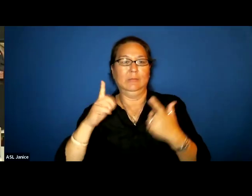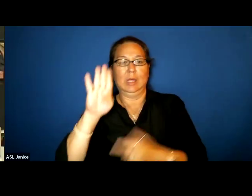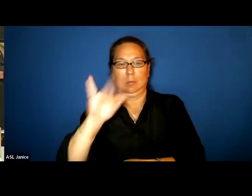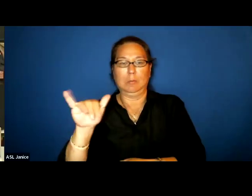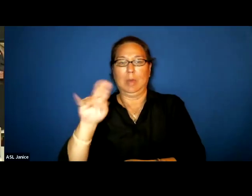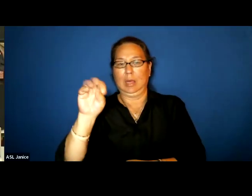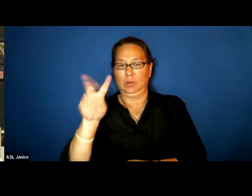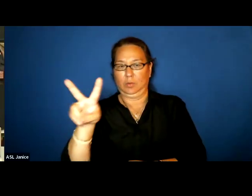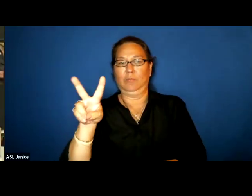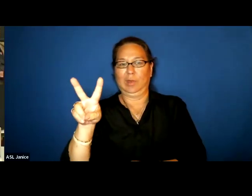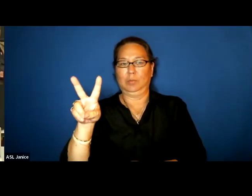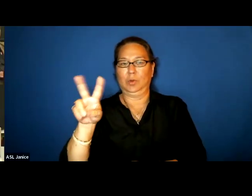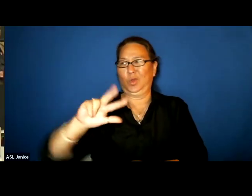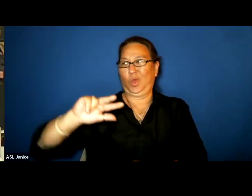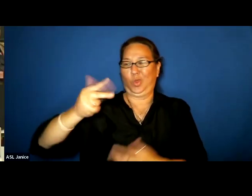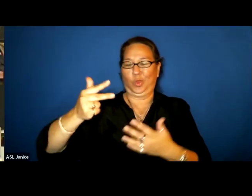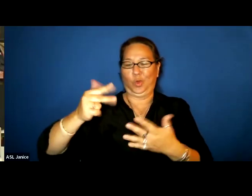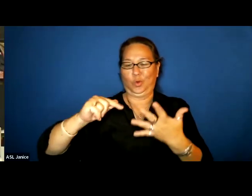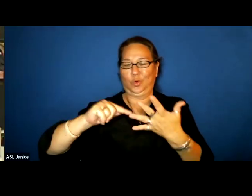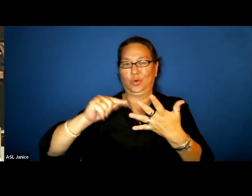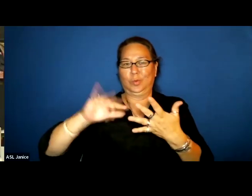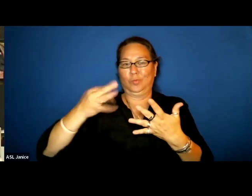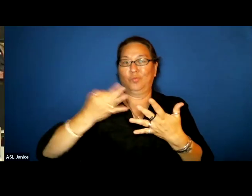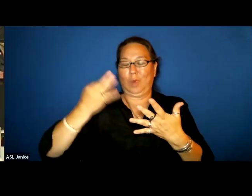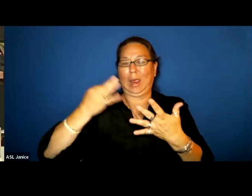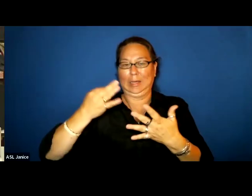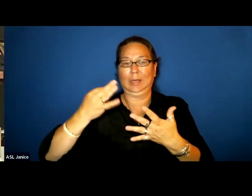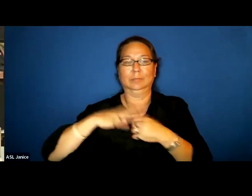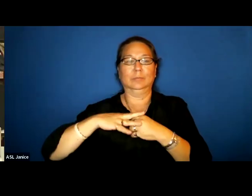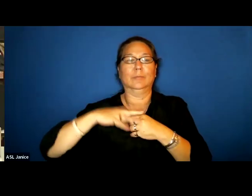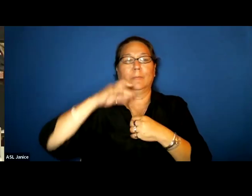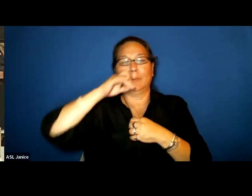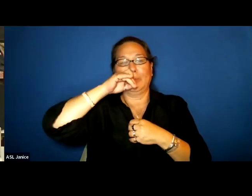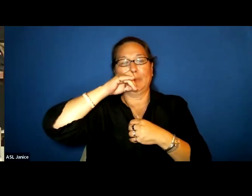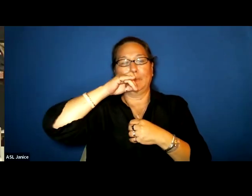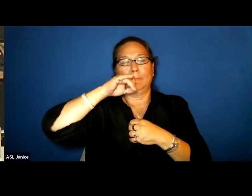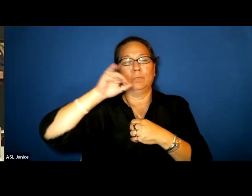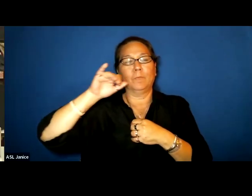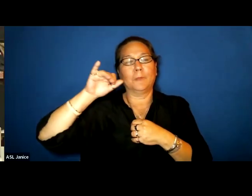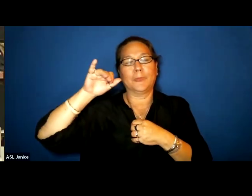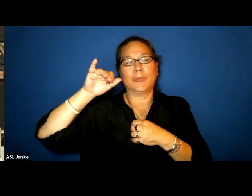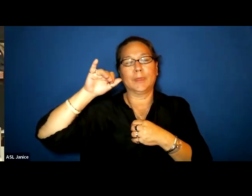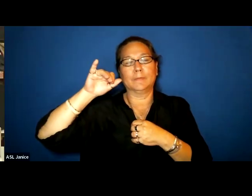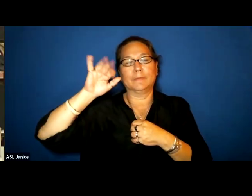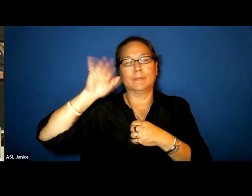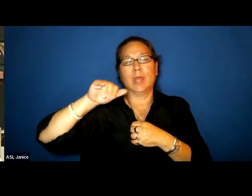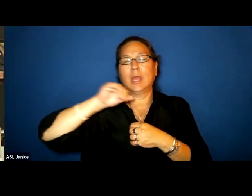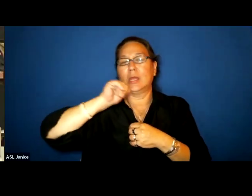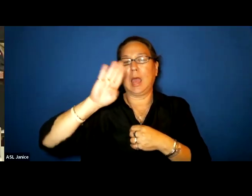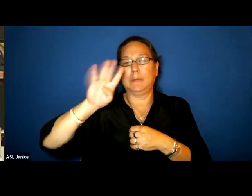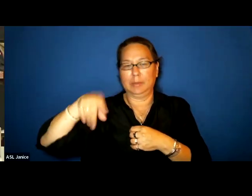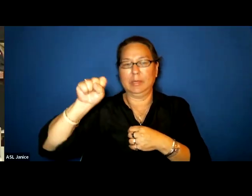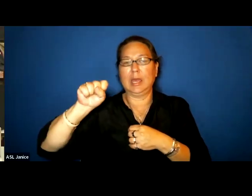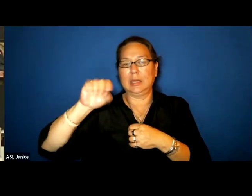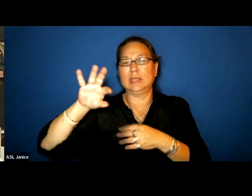And so when non-BPS families prove residency, they also rank and do their school choice process